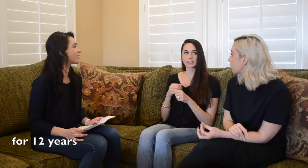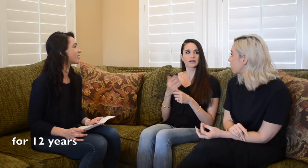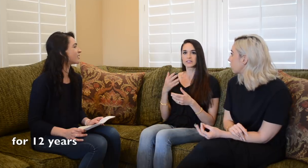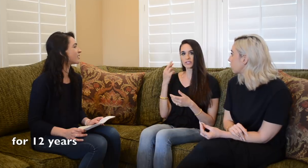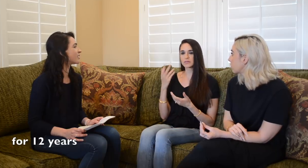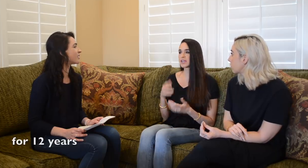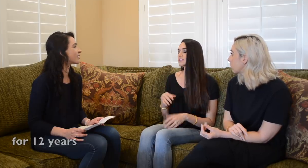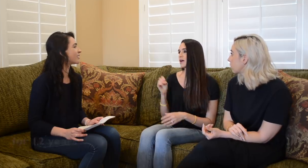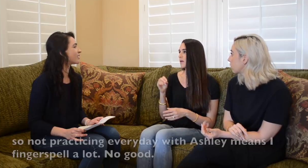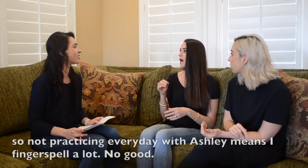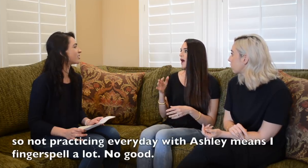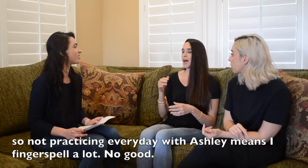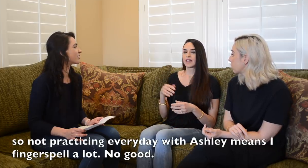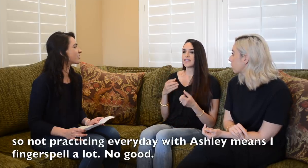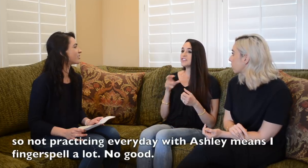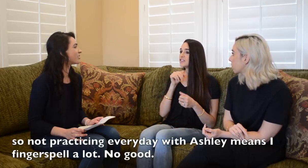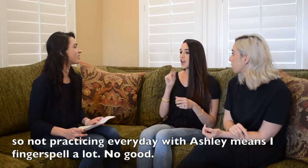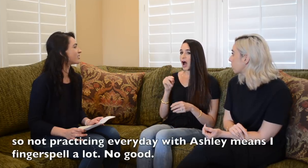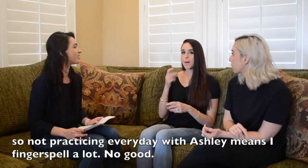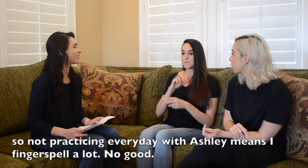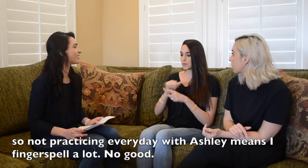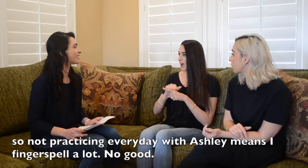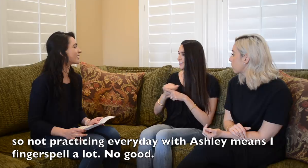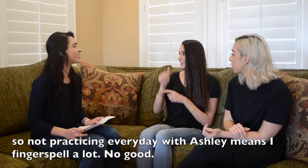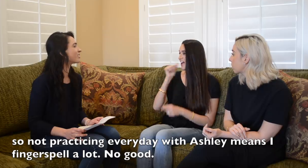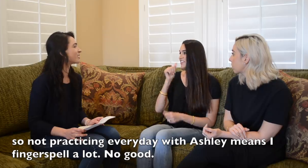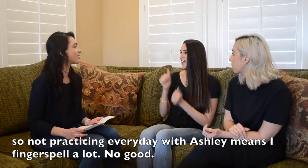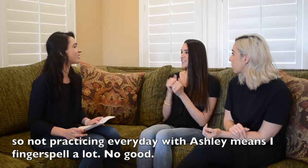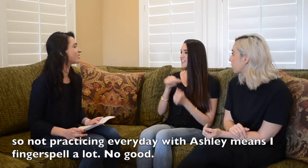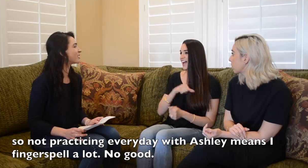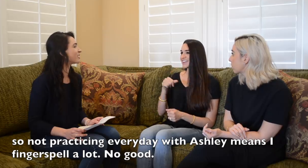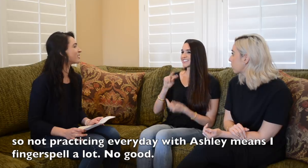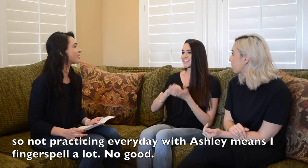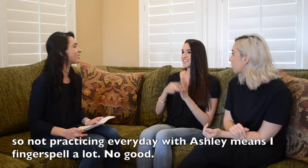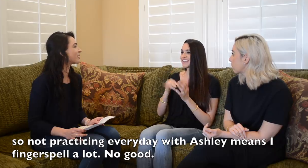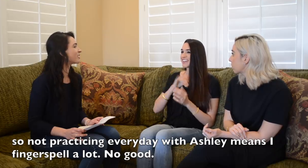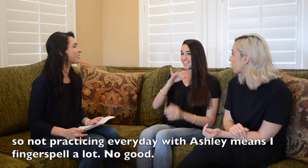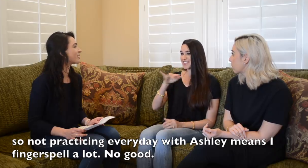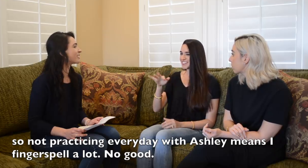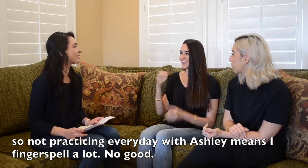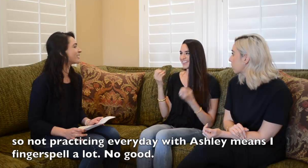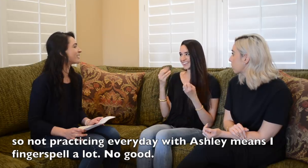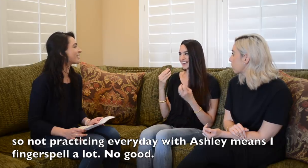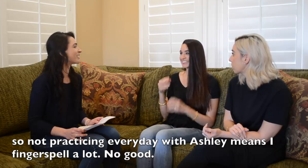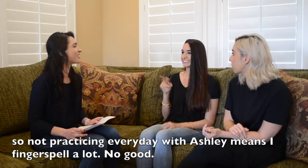12 years or something. So not practicing every day with Ashley means I fingerspell a lot. No